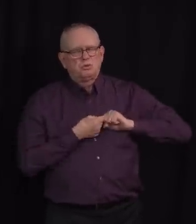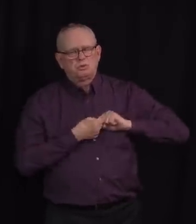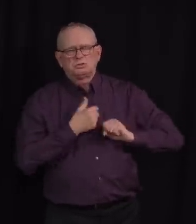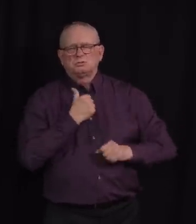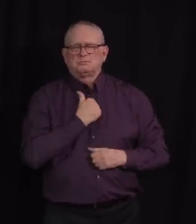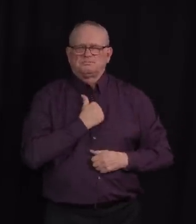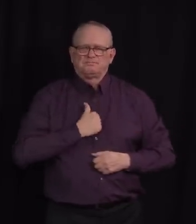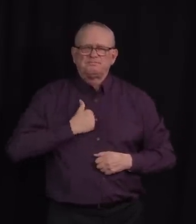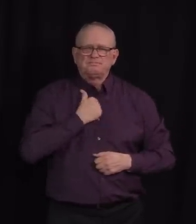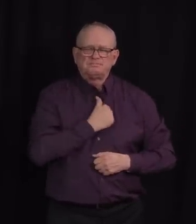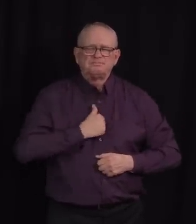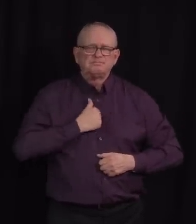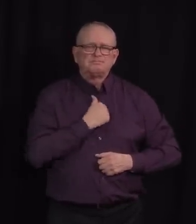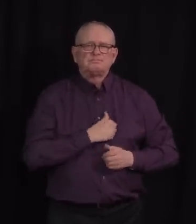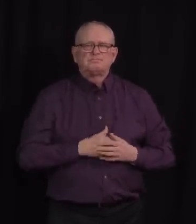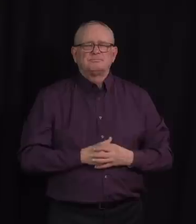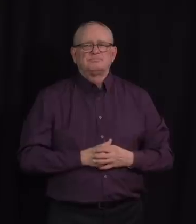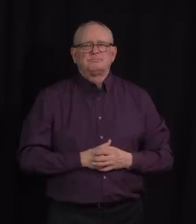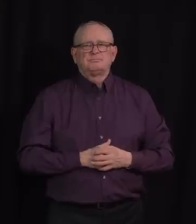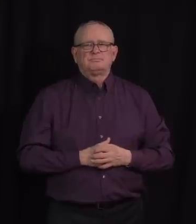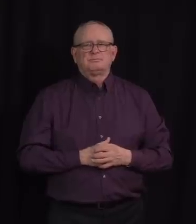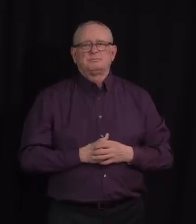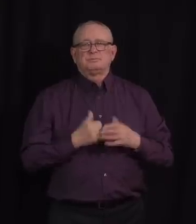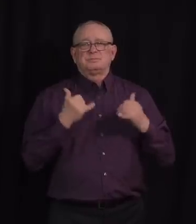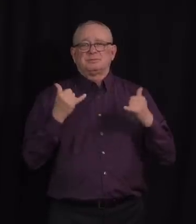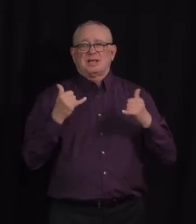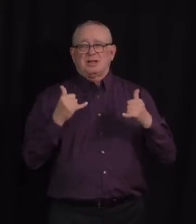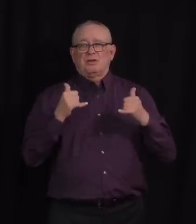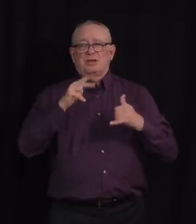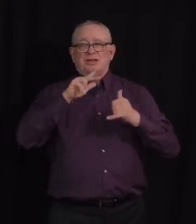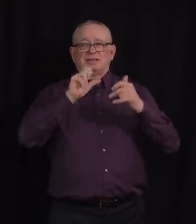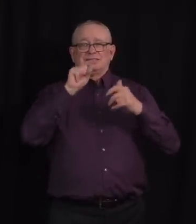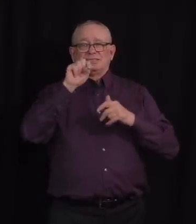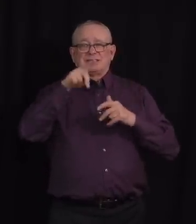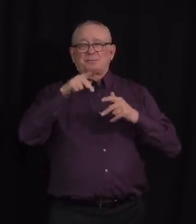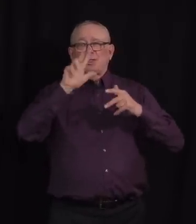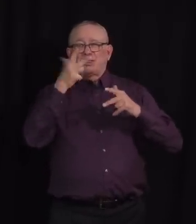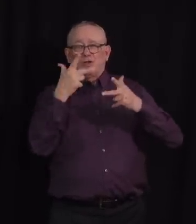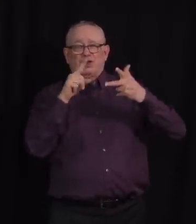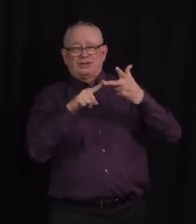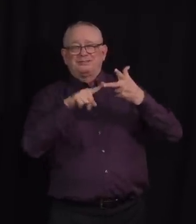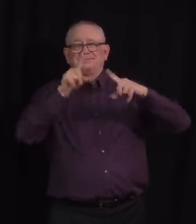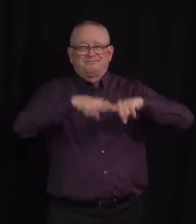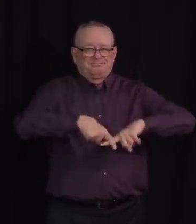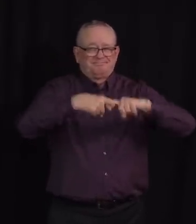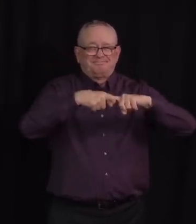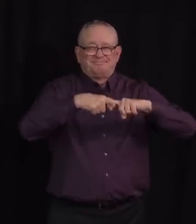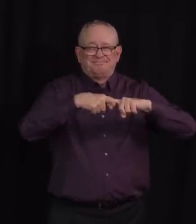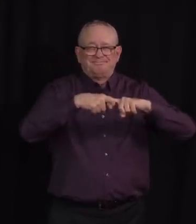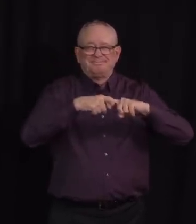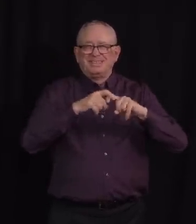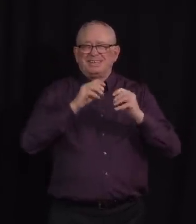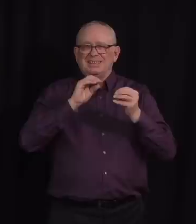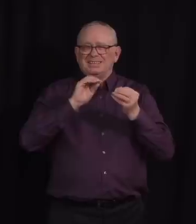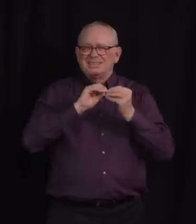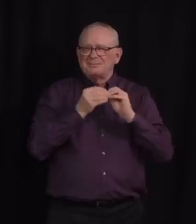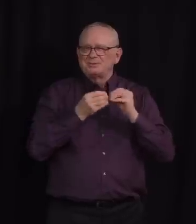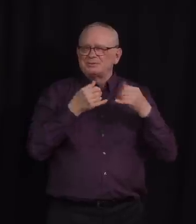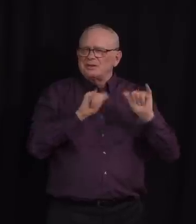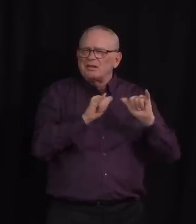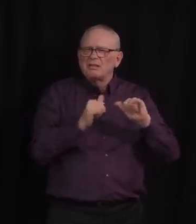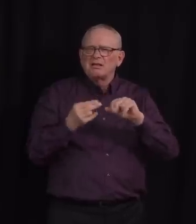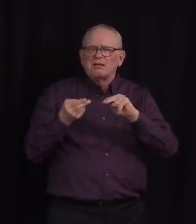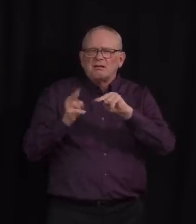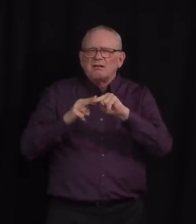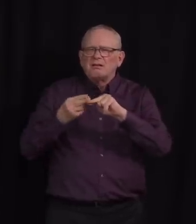With step three delayed and cases rising, I know many Albertans are wondering where this increased spread is coming from.